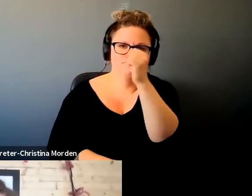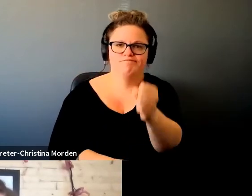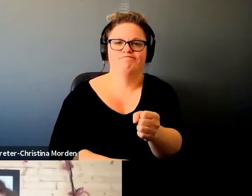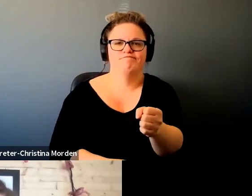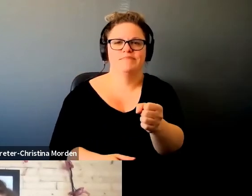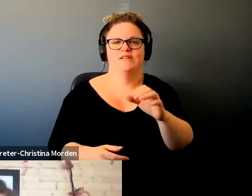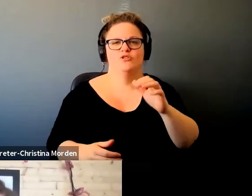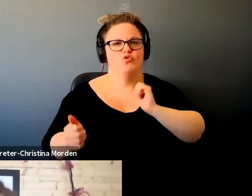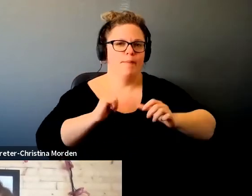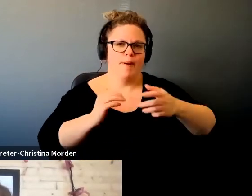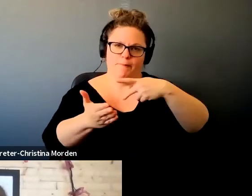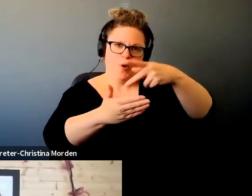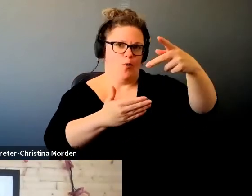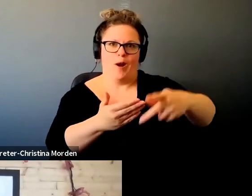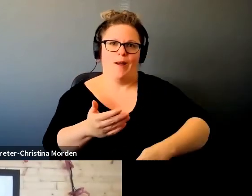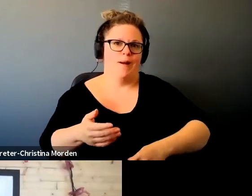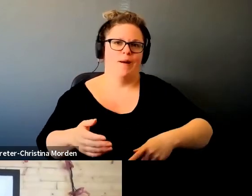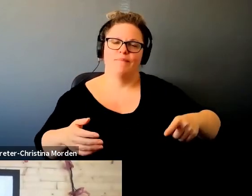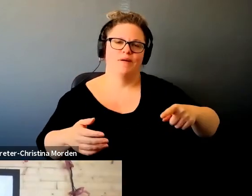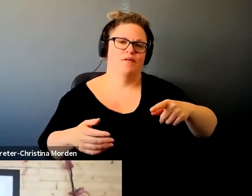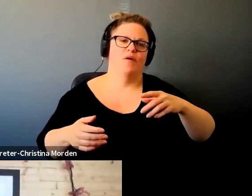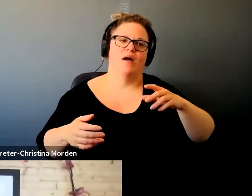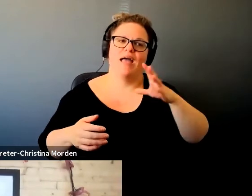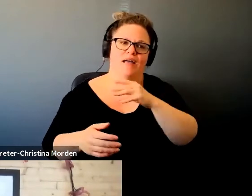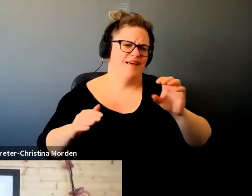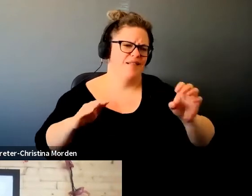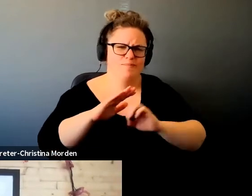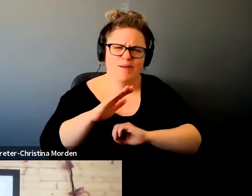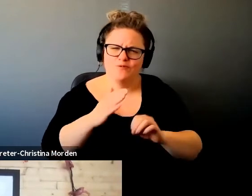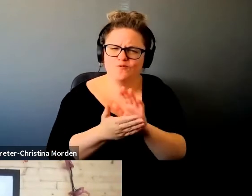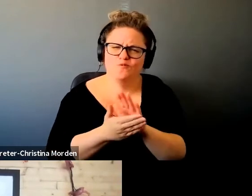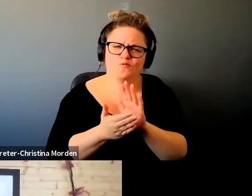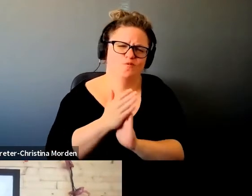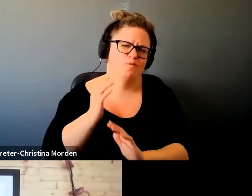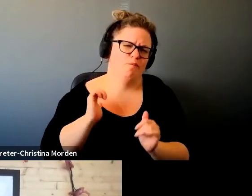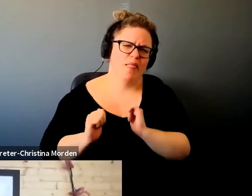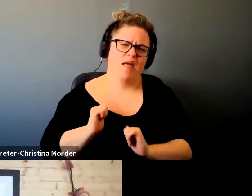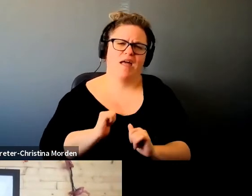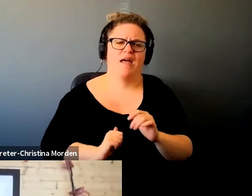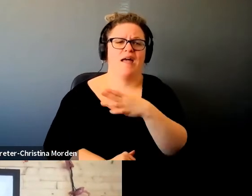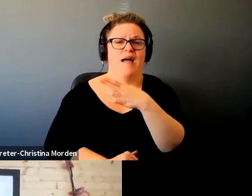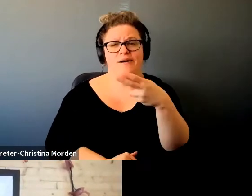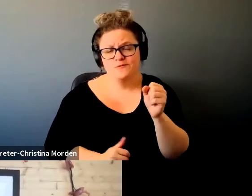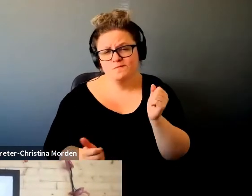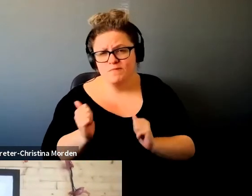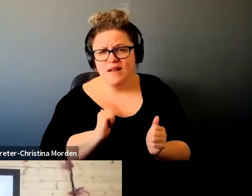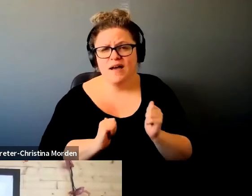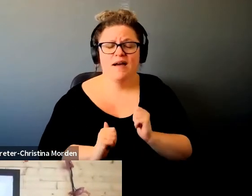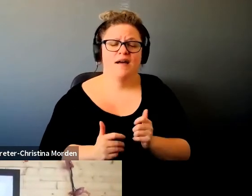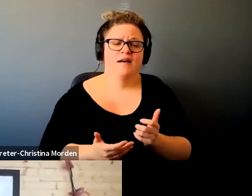I was like in the elementary school play, and I was in the high school. It was just,